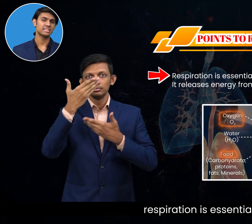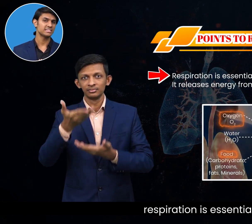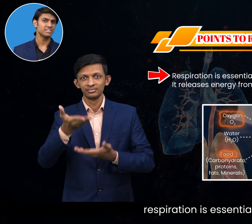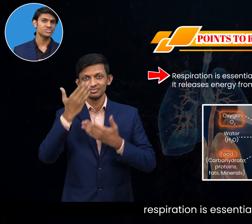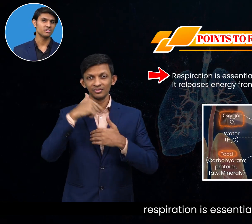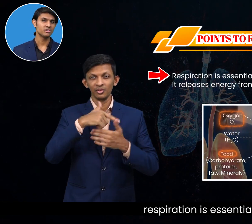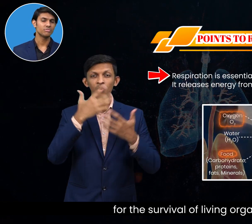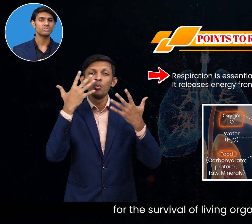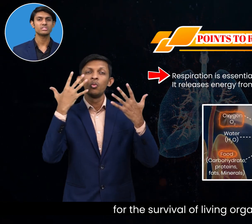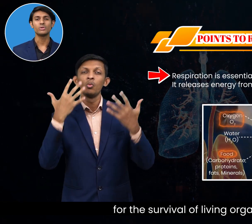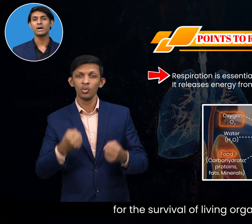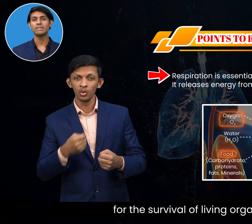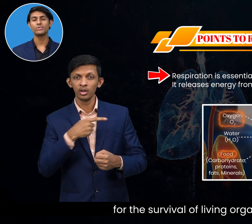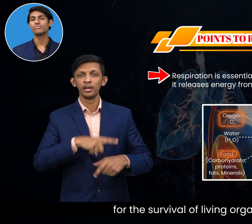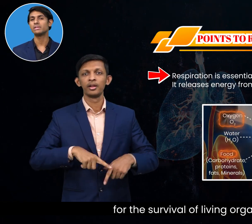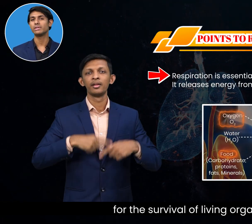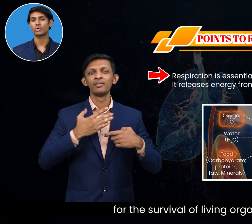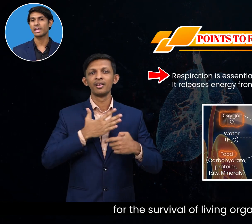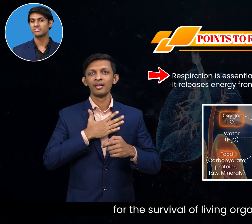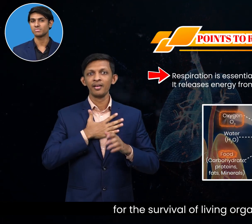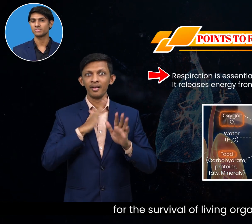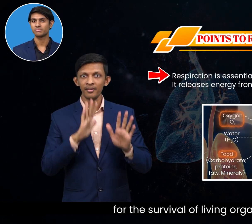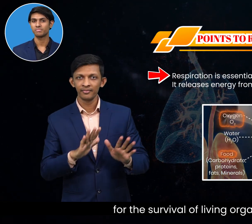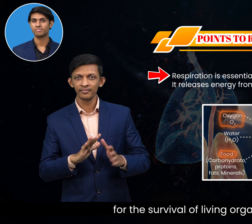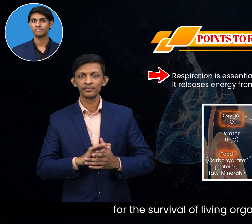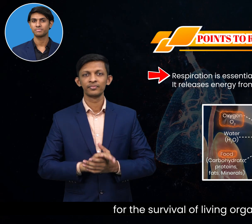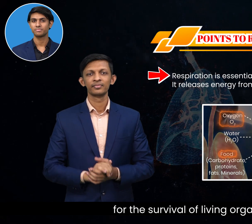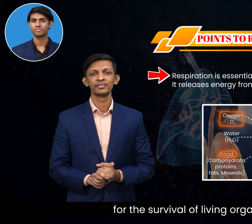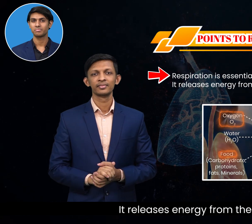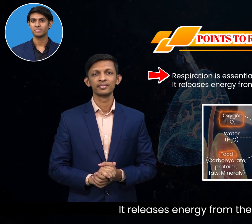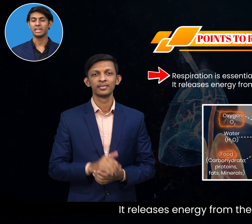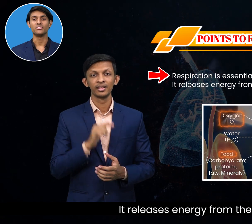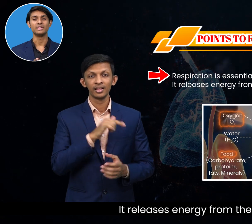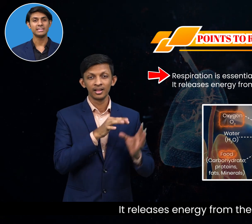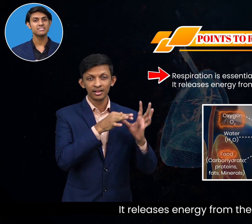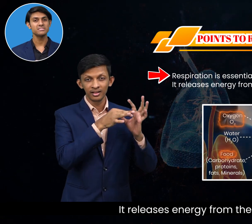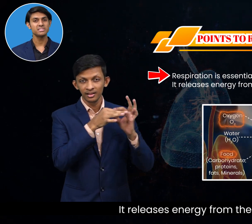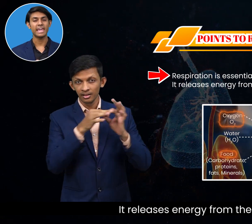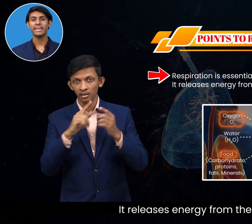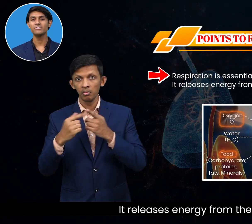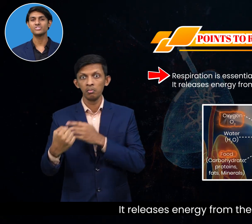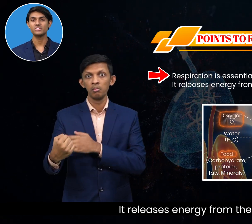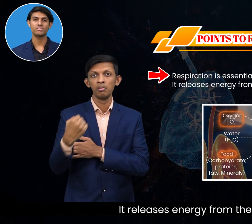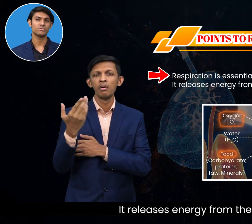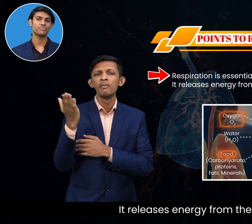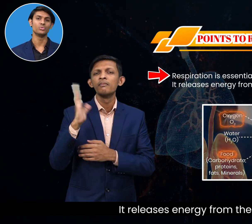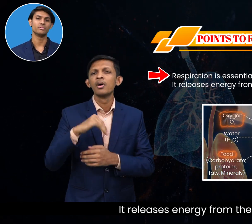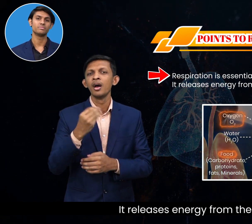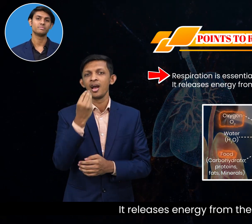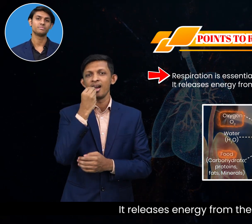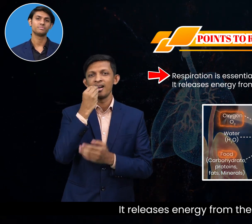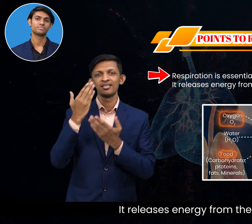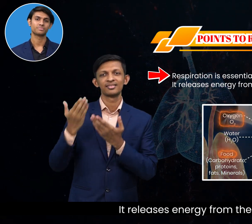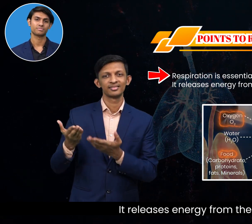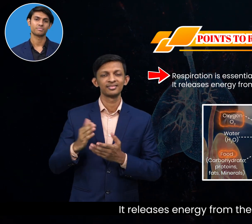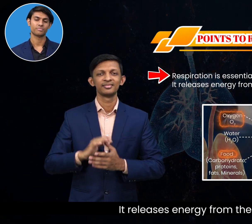Respiration is essential for the survival of living organisms. It releases energy from the food.